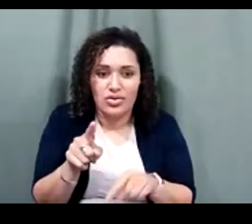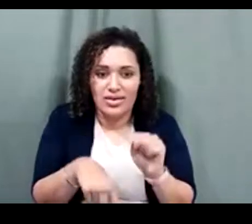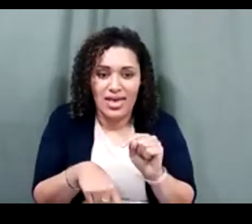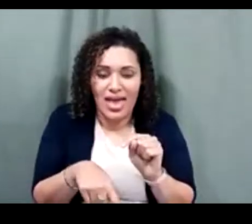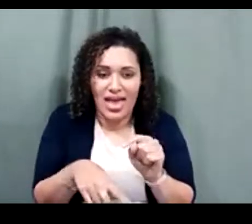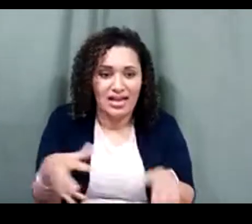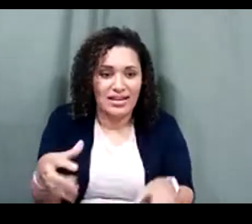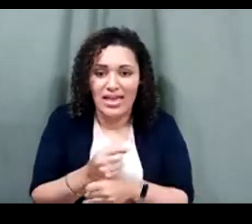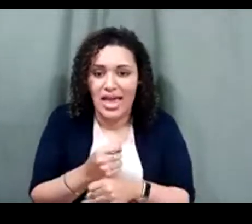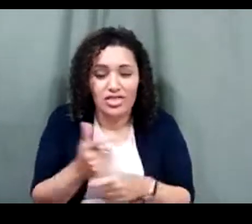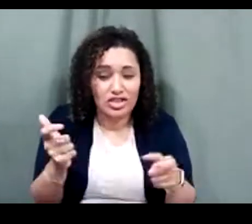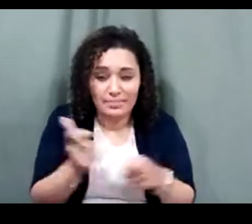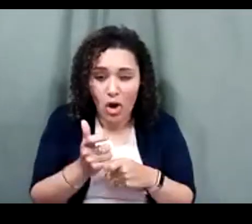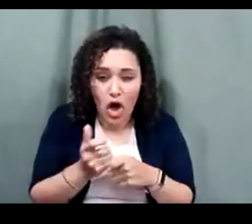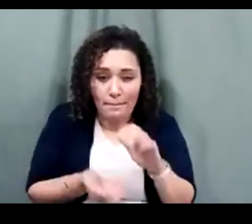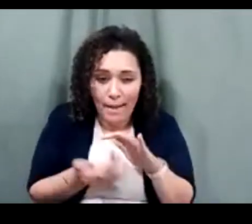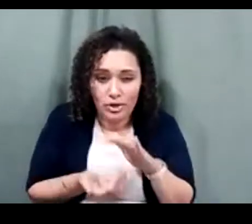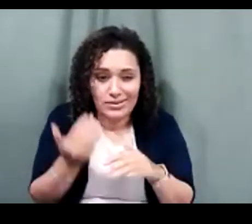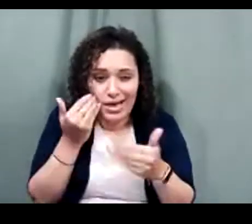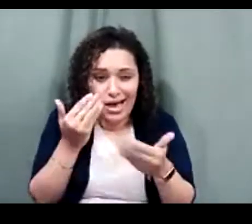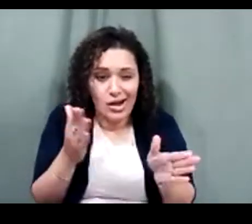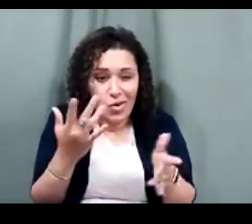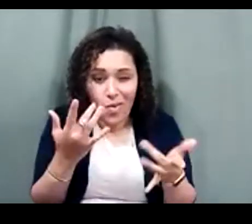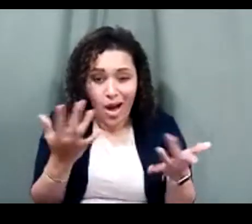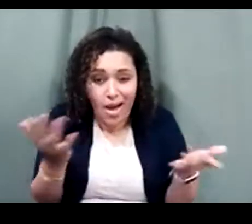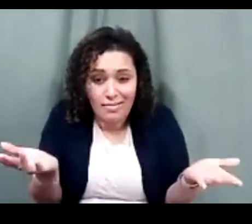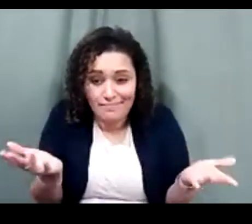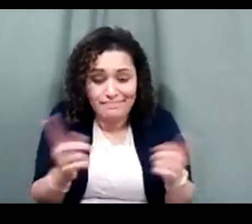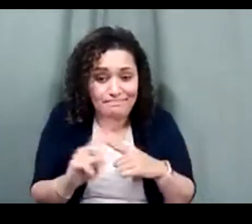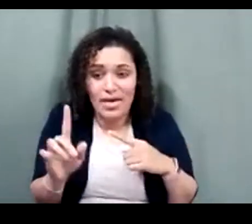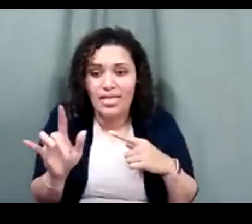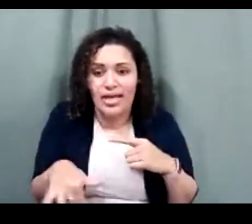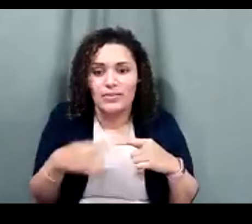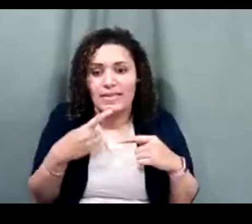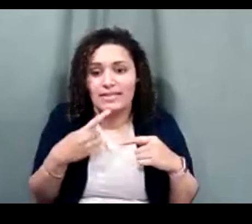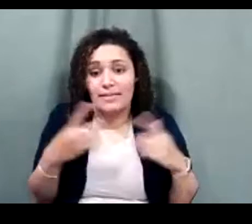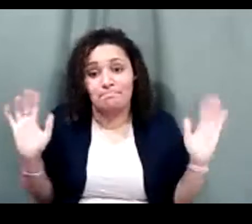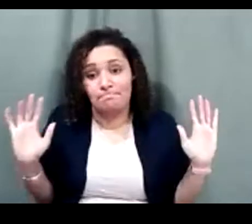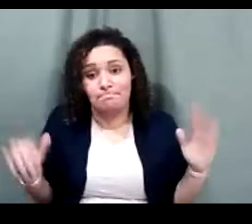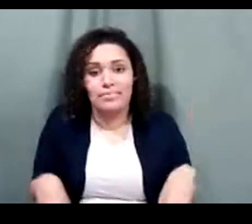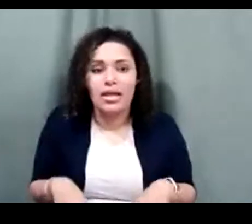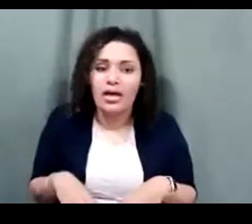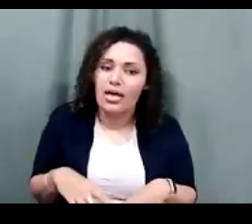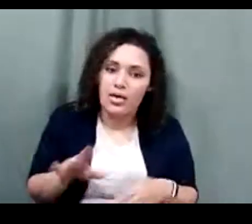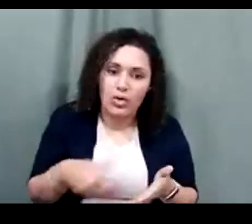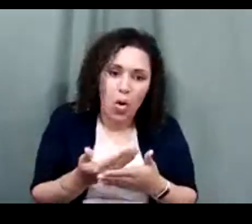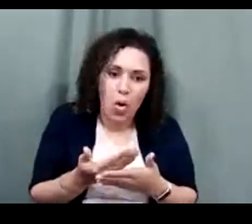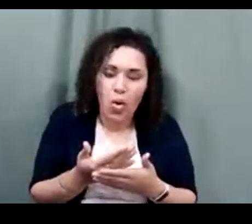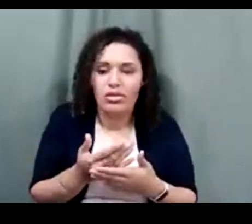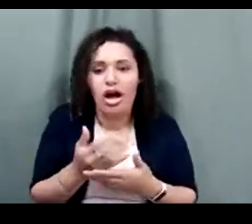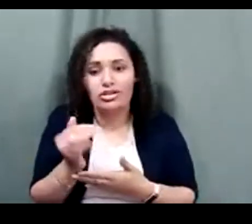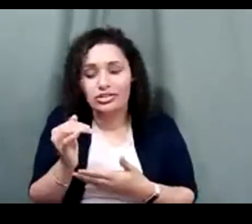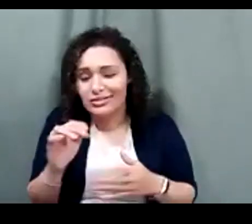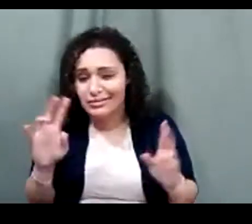tiny little bubbles. And I don't really know why, but that's they say. And then there's a whole art in sparkling wine that we're learning